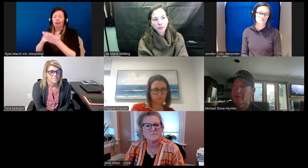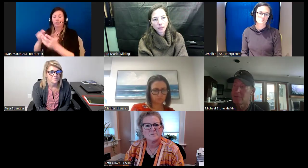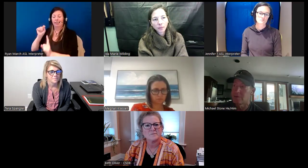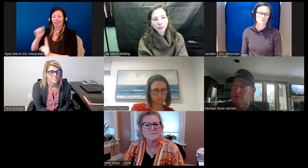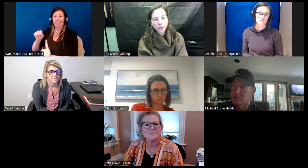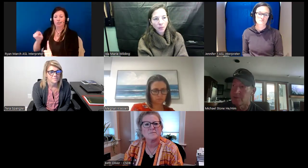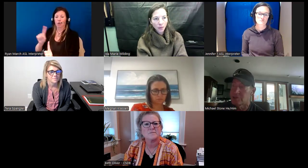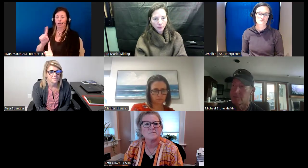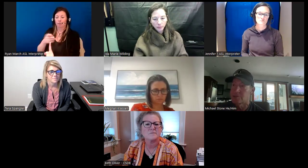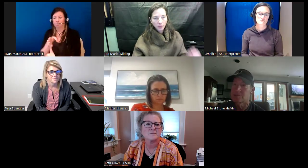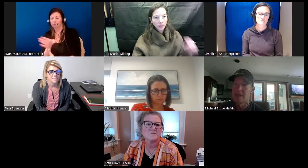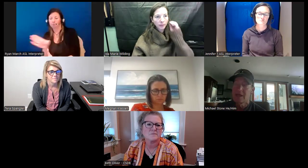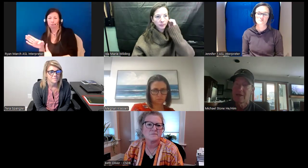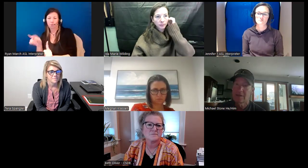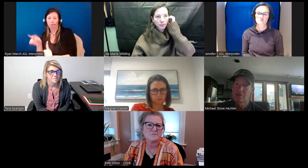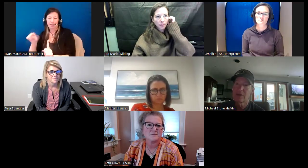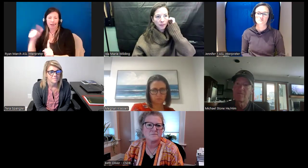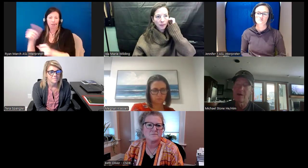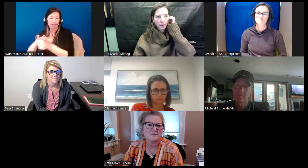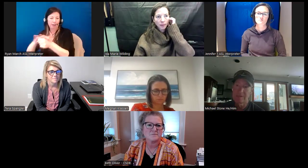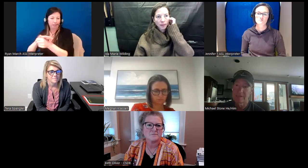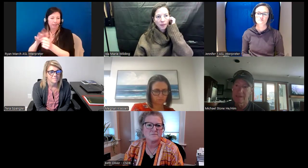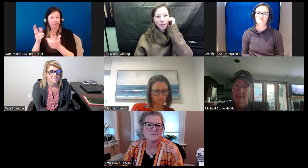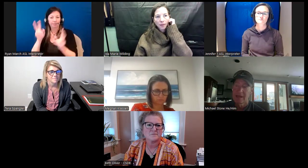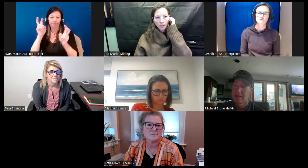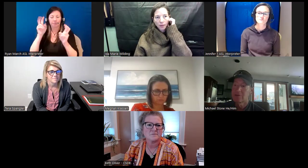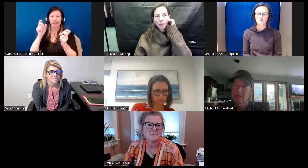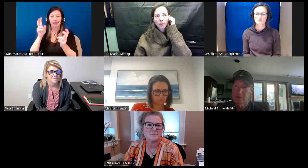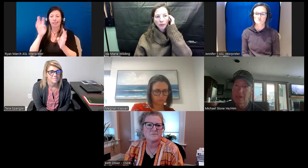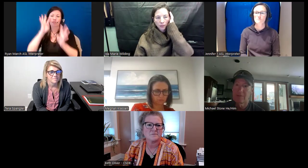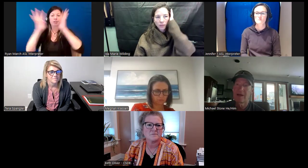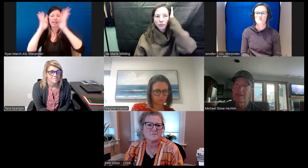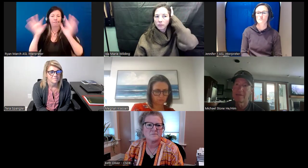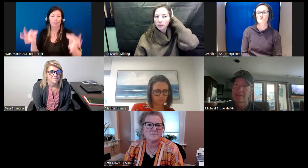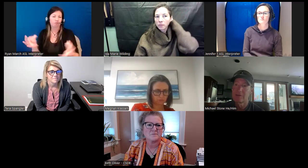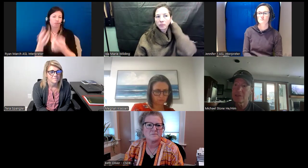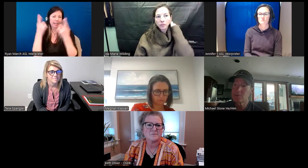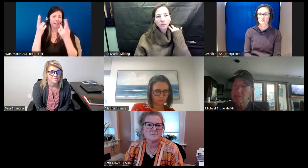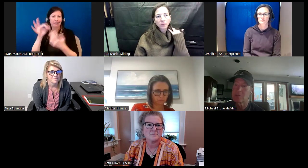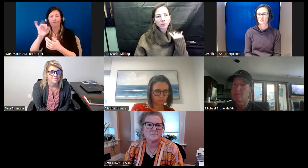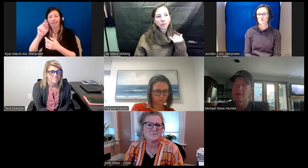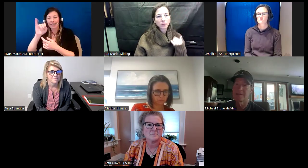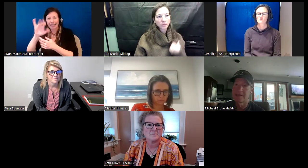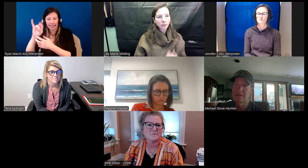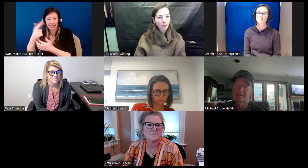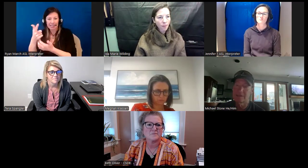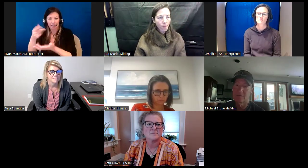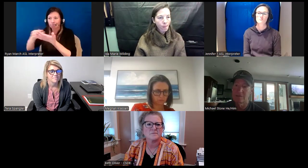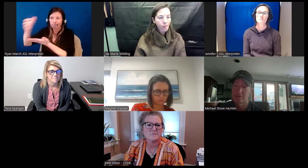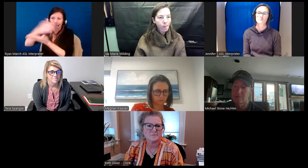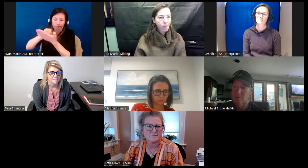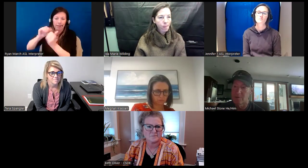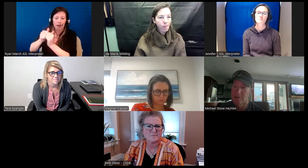that I think was mentioned, which is creative fundraising, creative financing. These were the two biggest areas